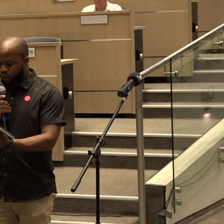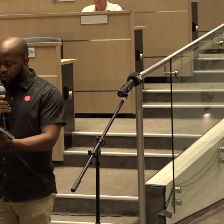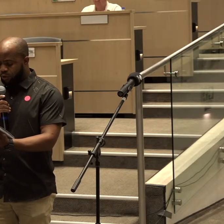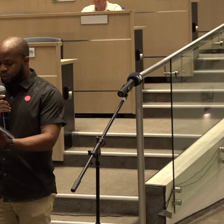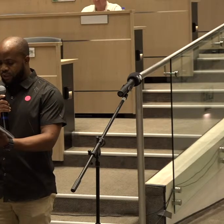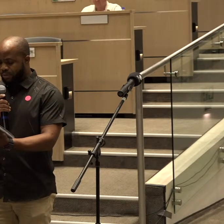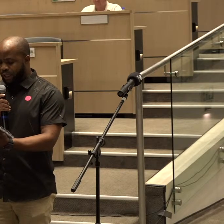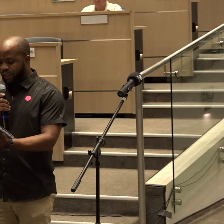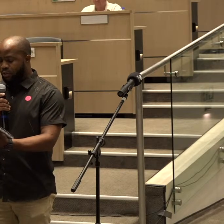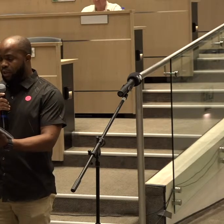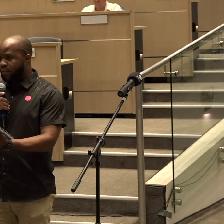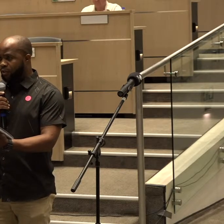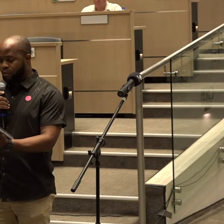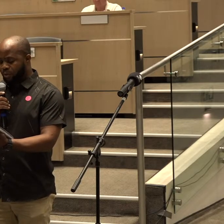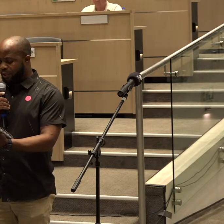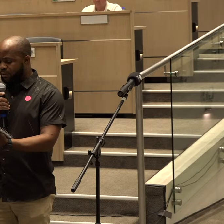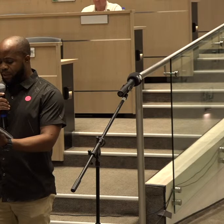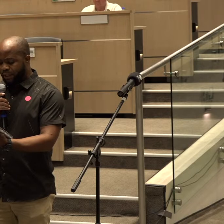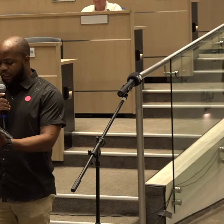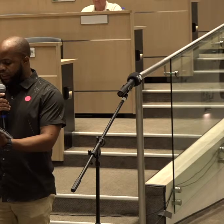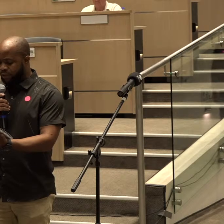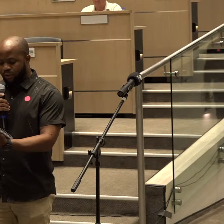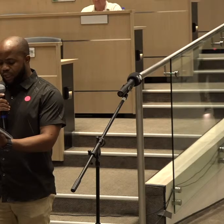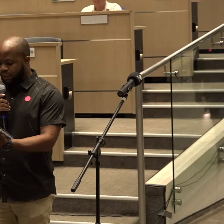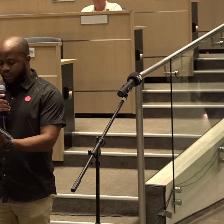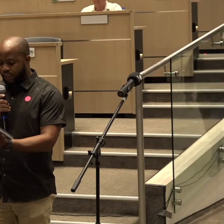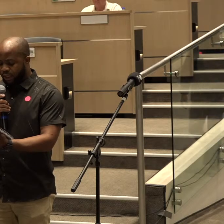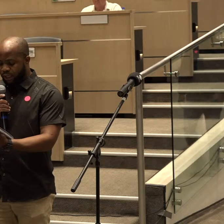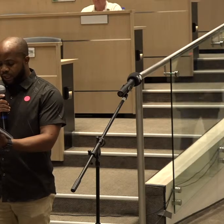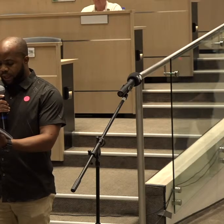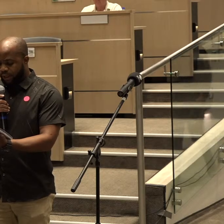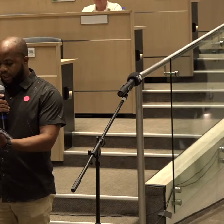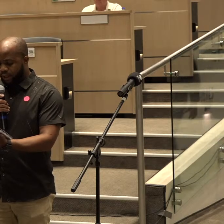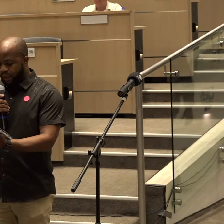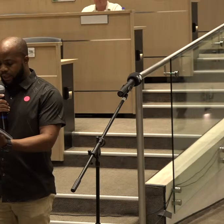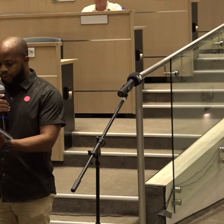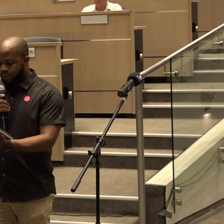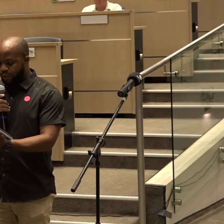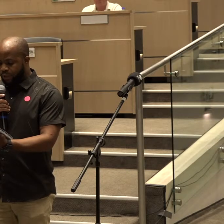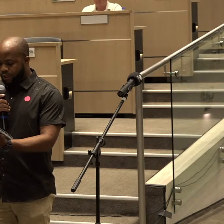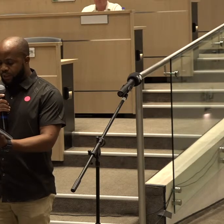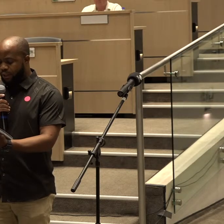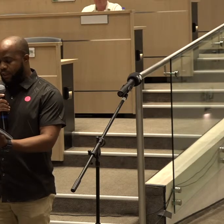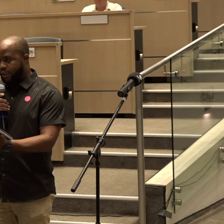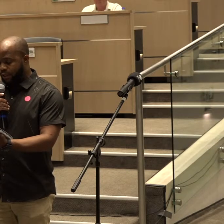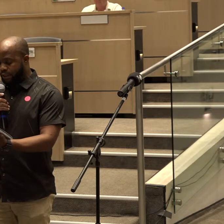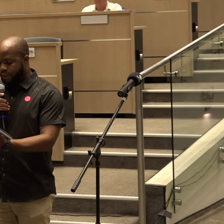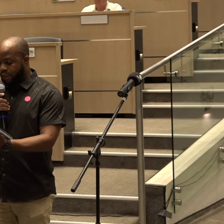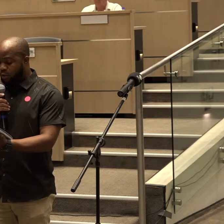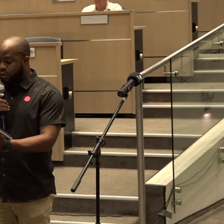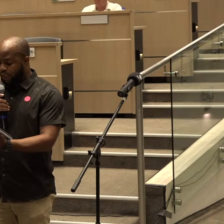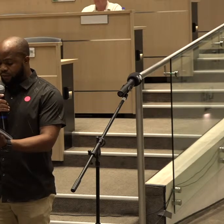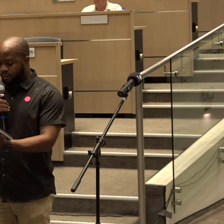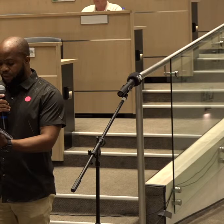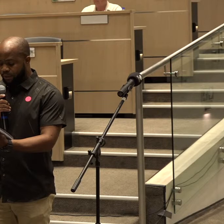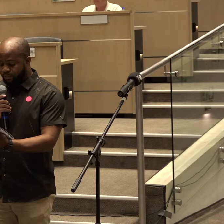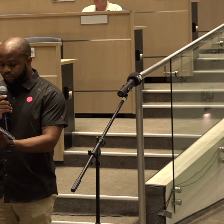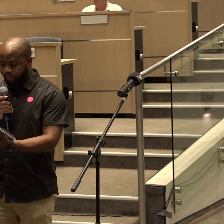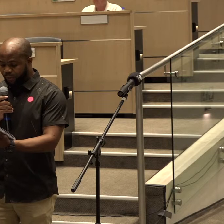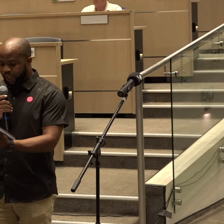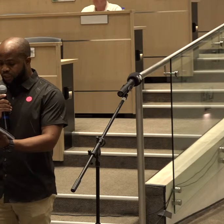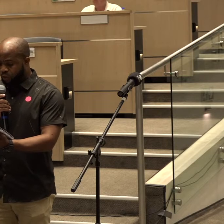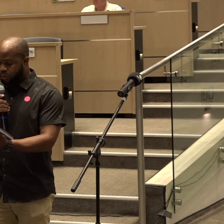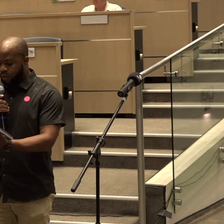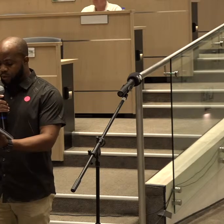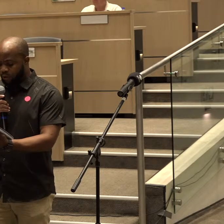you know with photos it seems like there's no effort nobody's paying attention to that and uh you know it's it's it's it's a serious concern for me